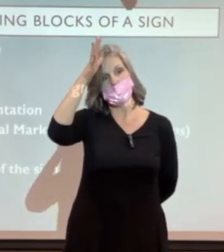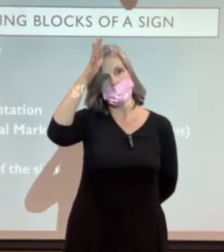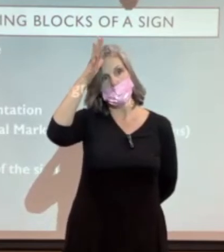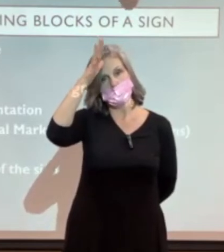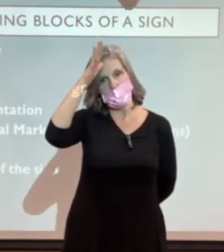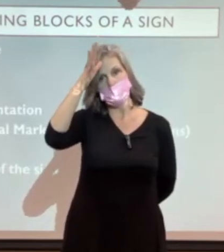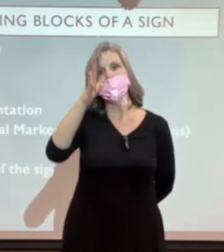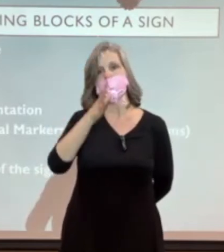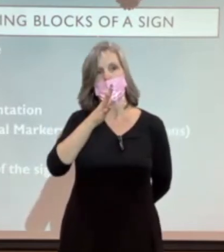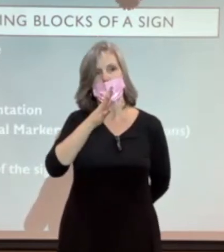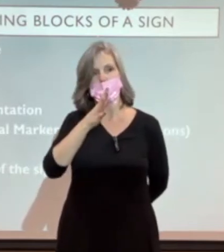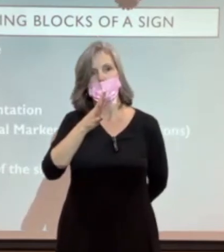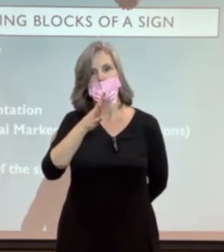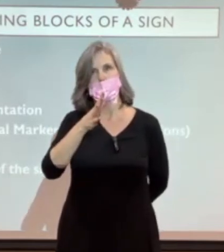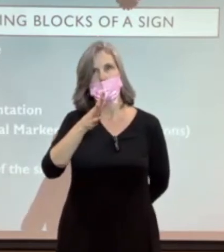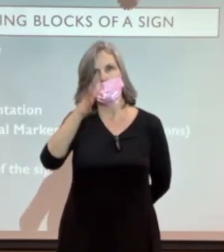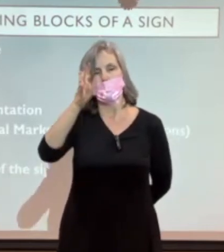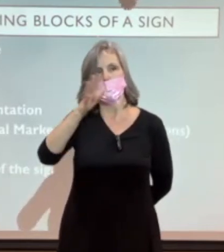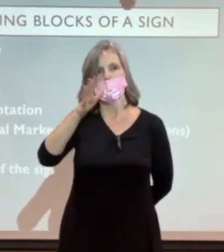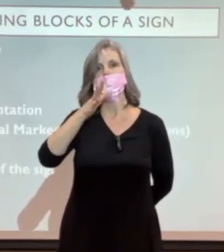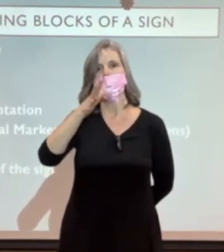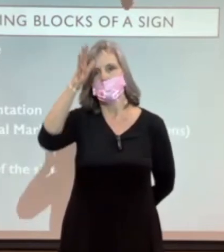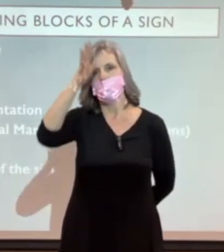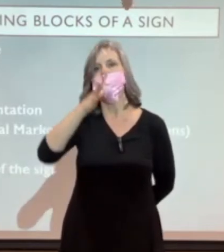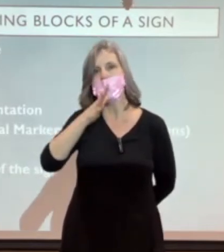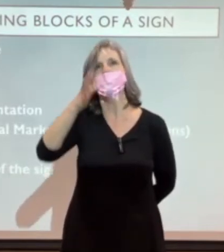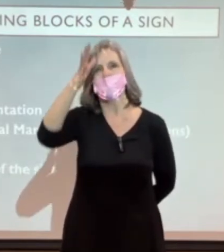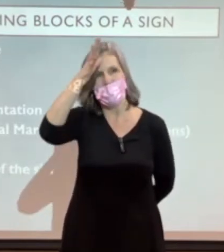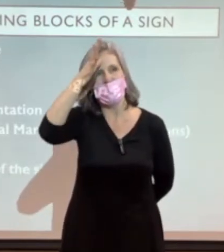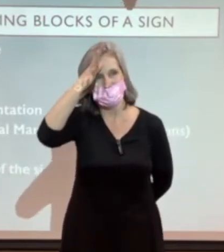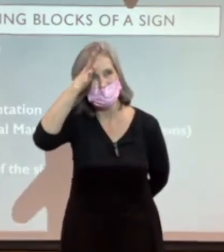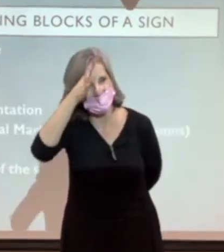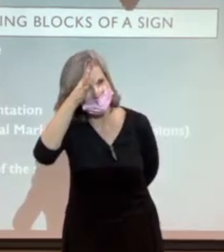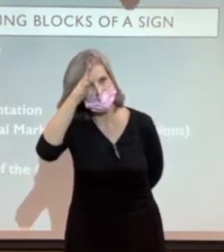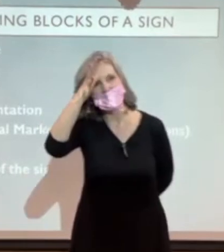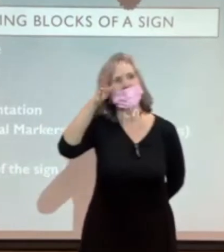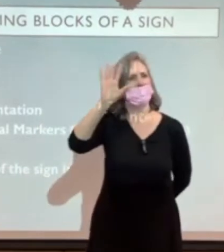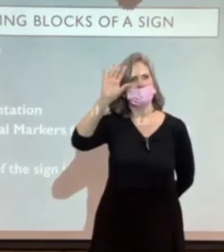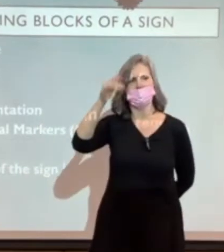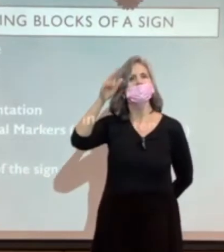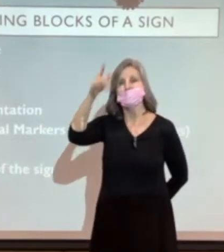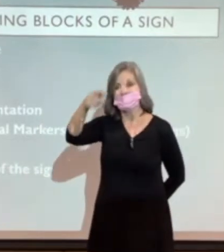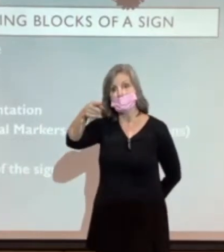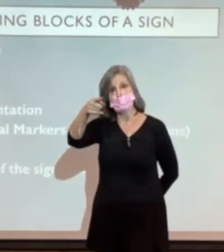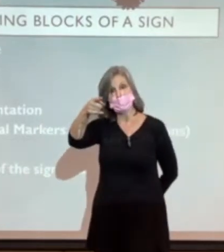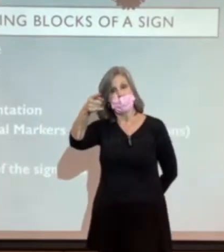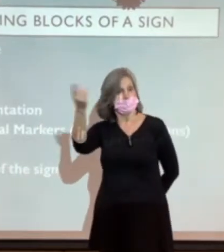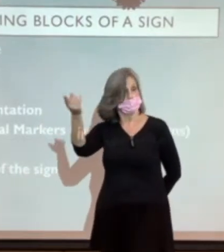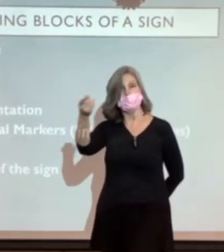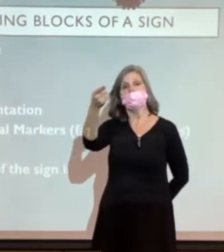from mom to dad. No, mom to dad. Yes, I had it. Good job. Obviously, you